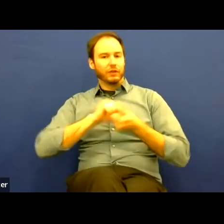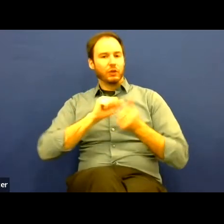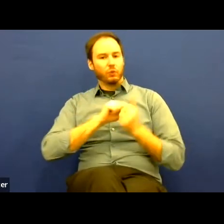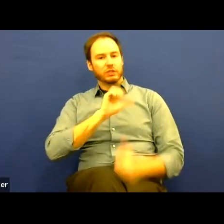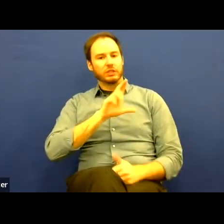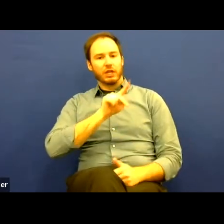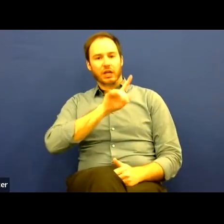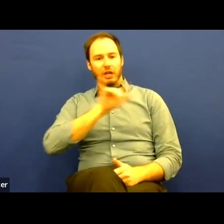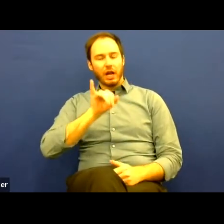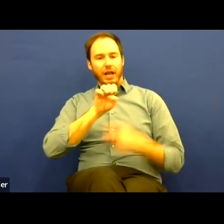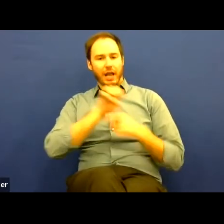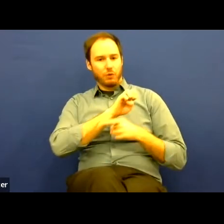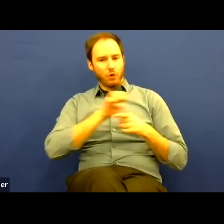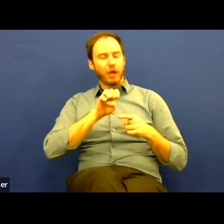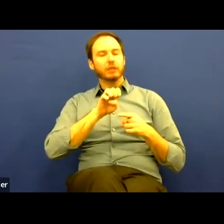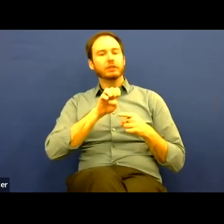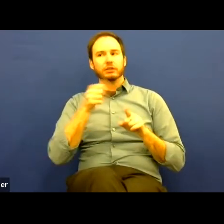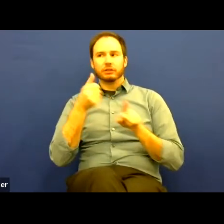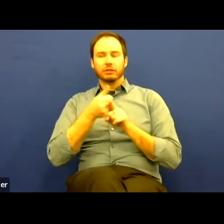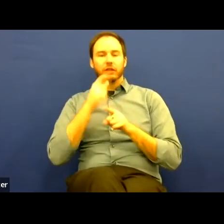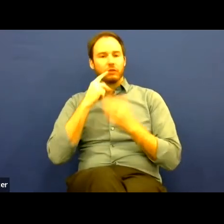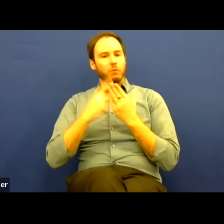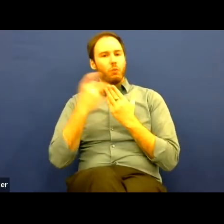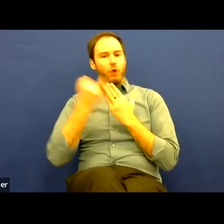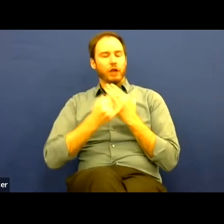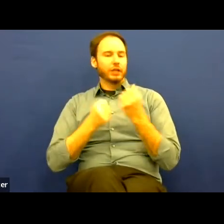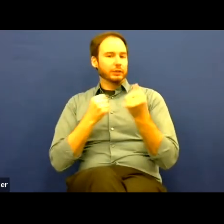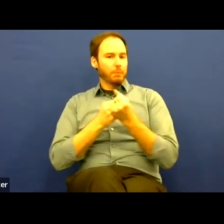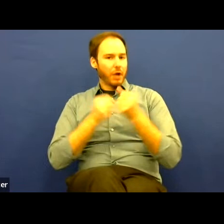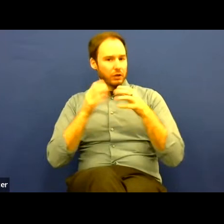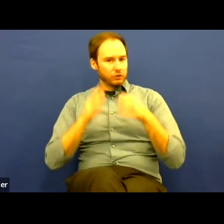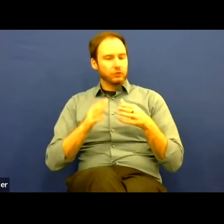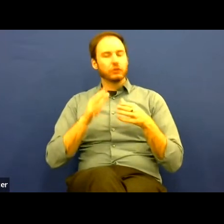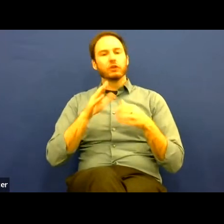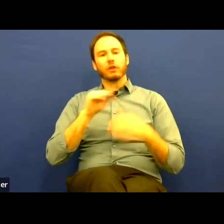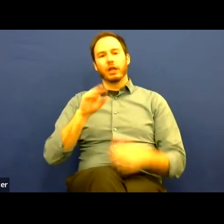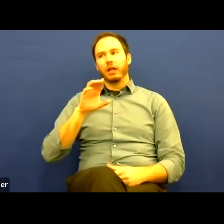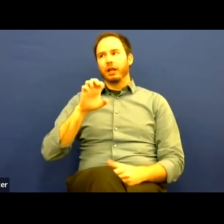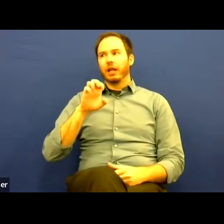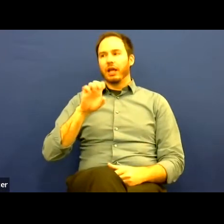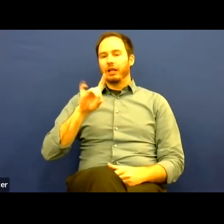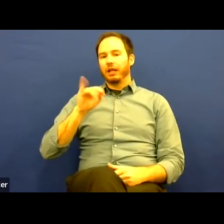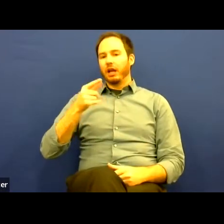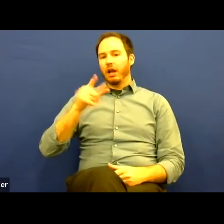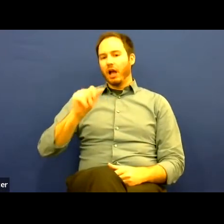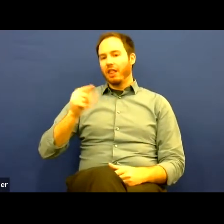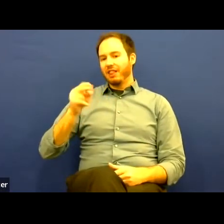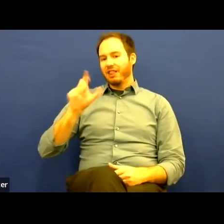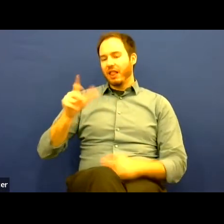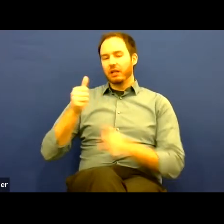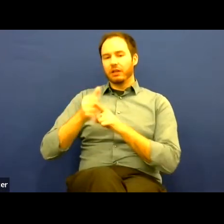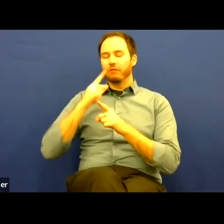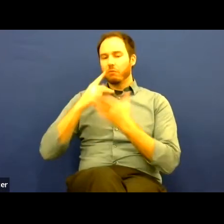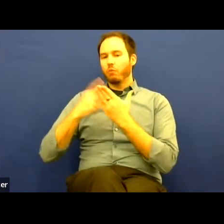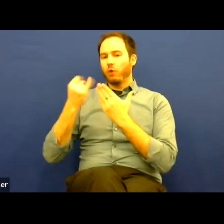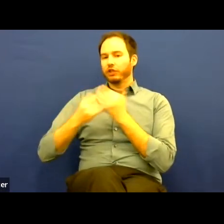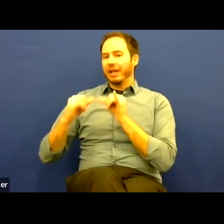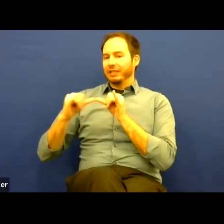who is the project sponsor, as well as Evan Gaffel, who is the project